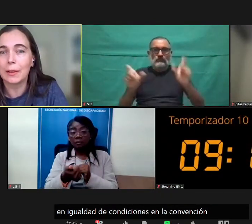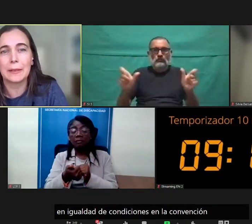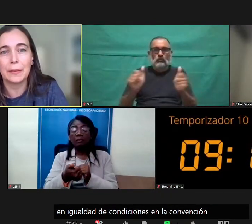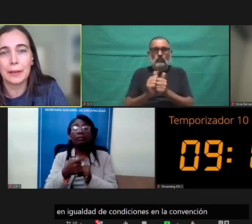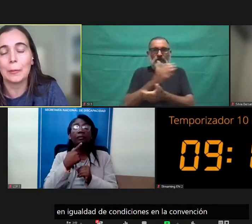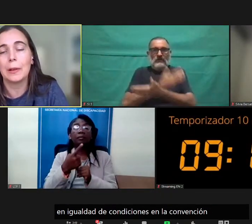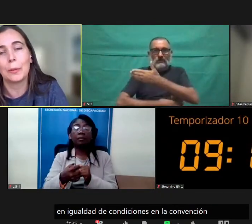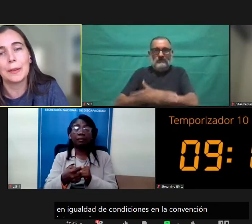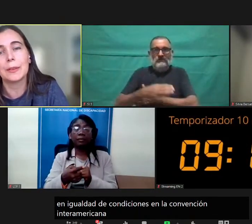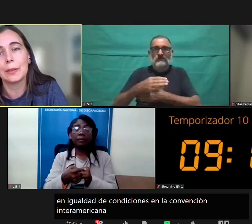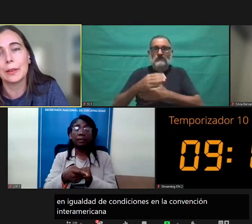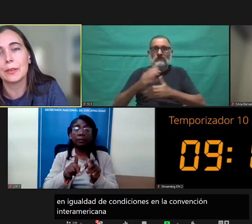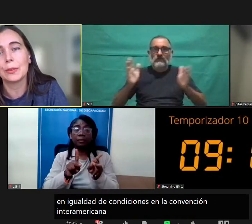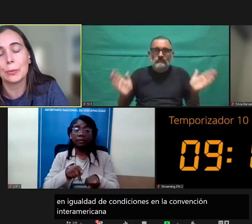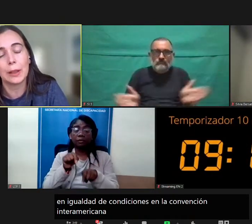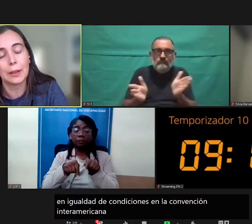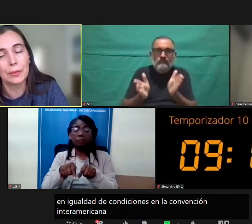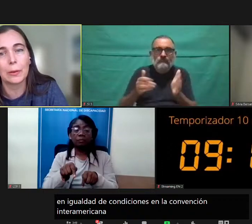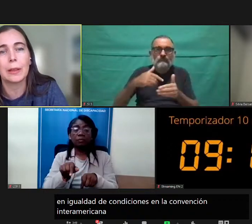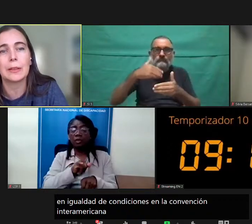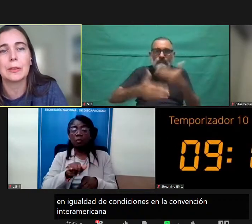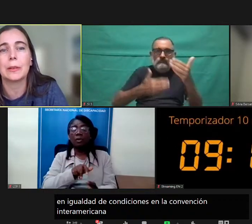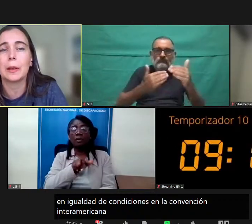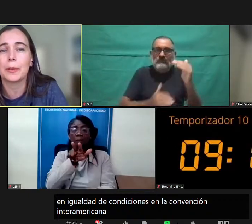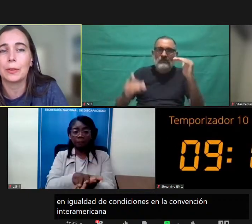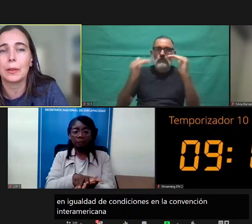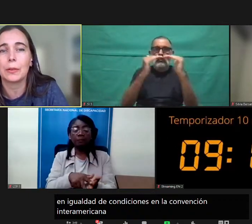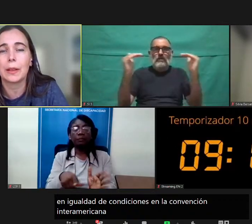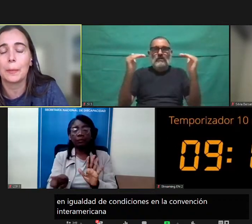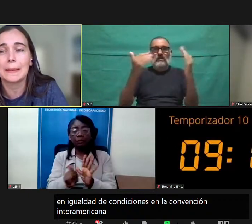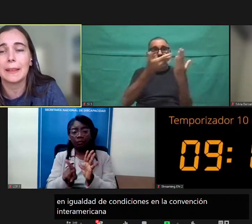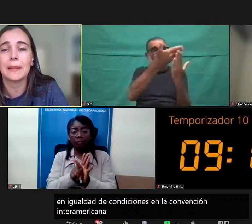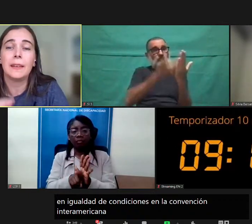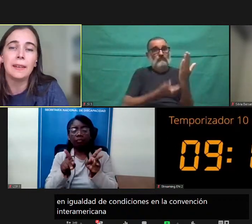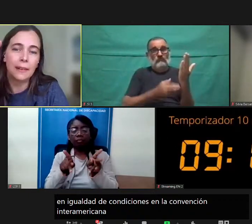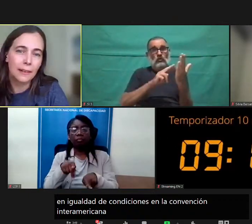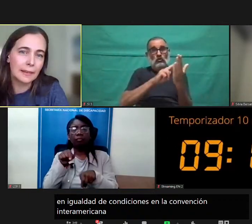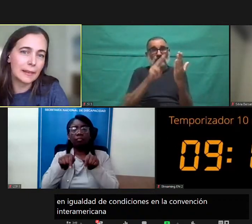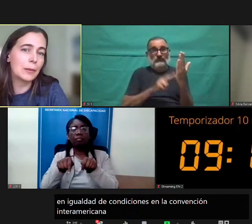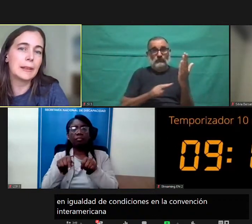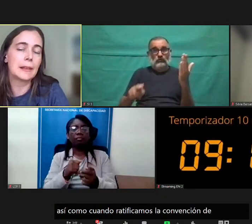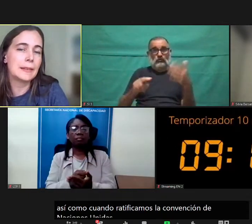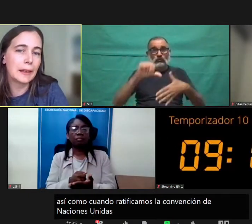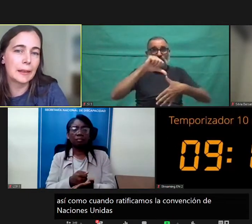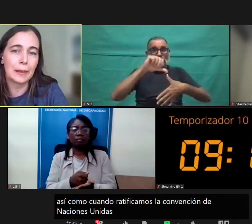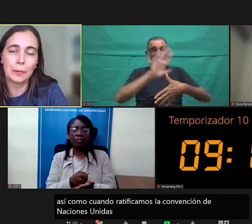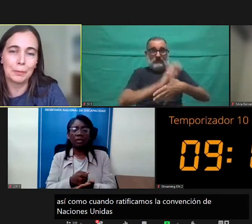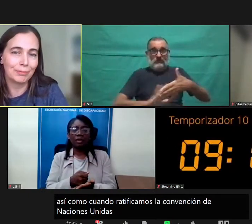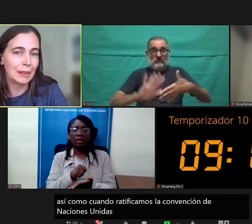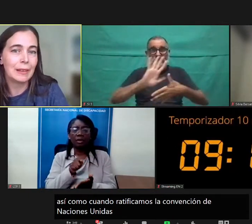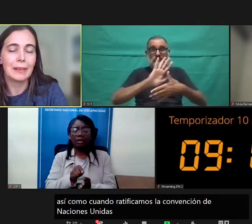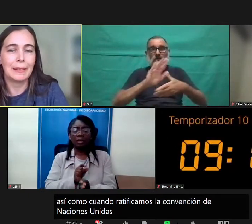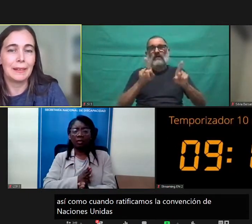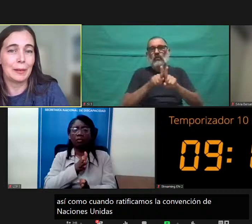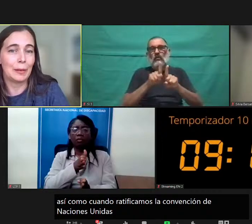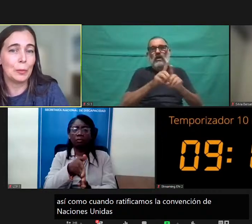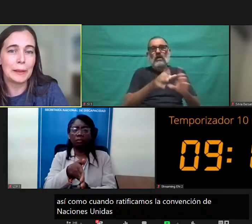disabilities as well as ratifying the human convention on persons with disabilities